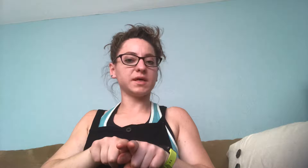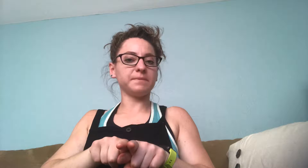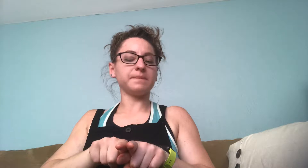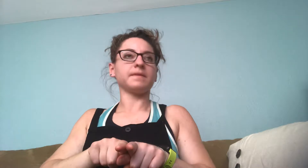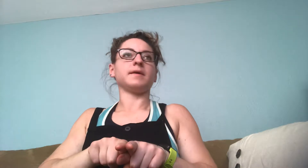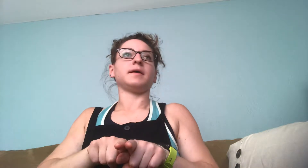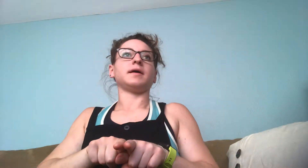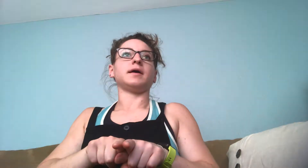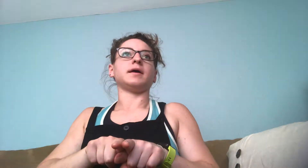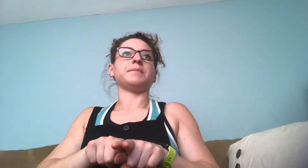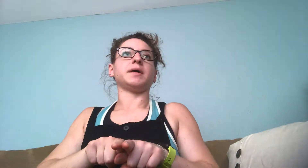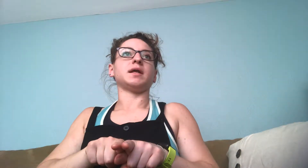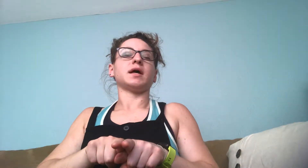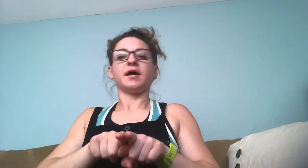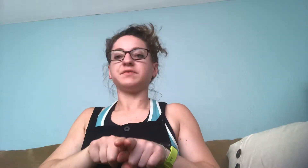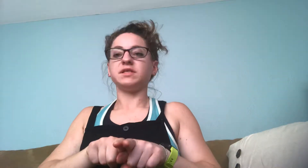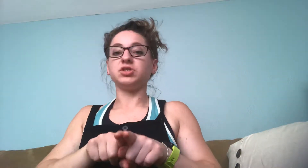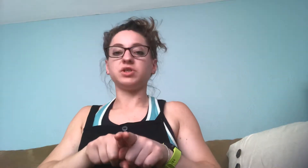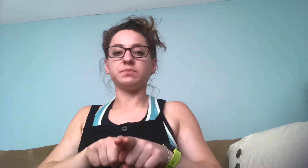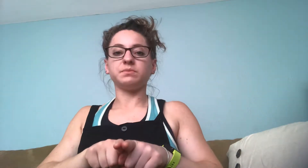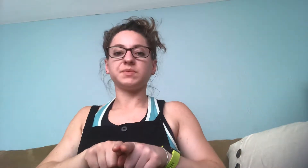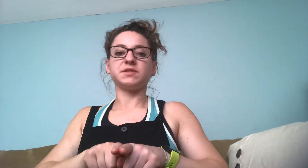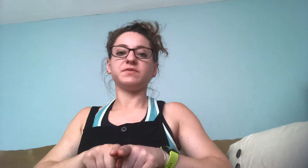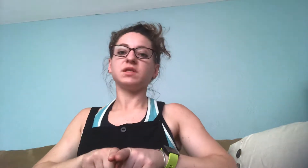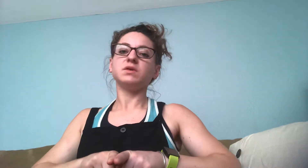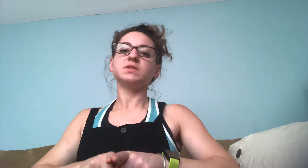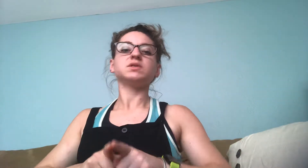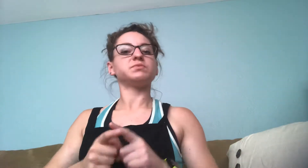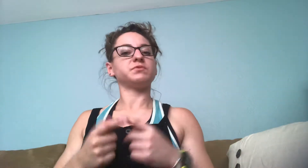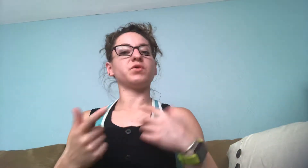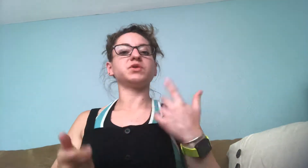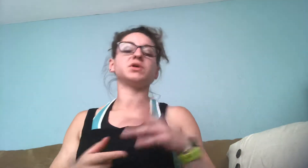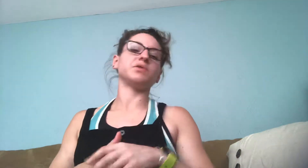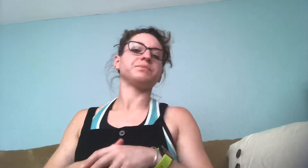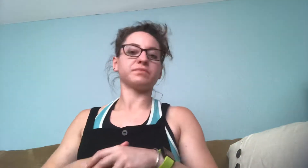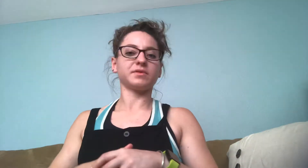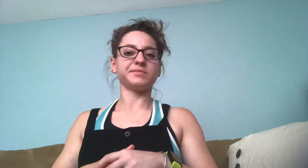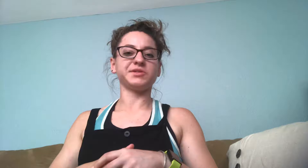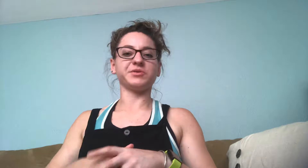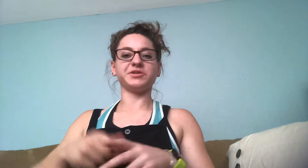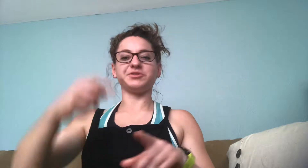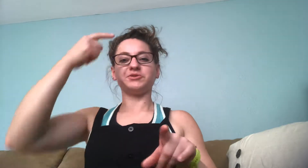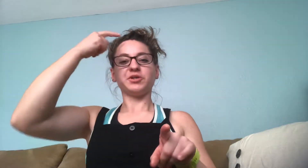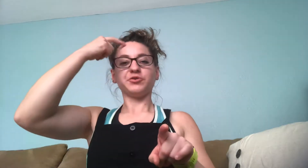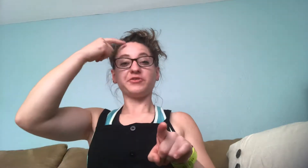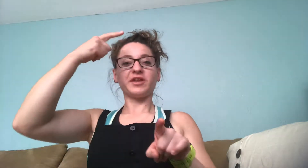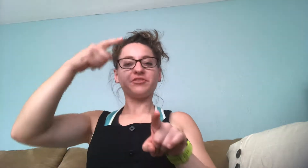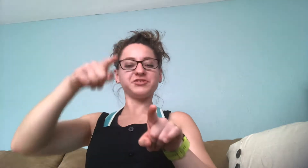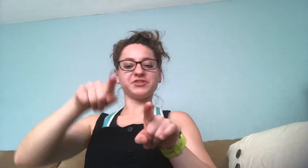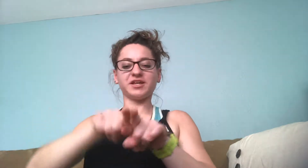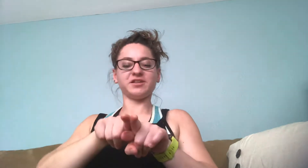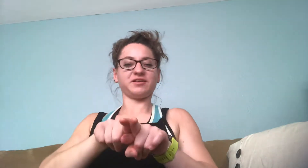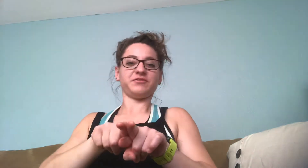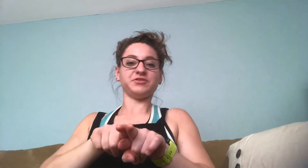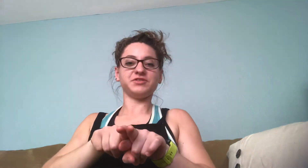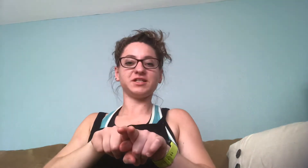sign. But I have seen Jim specifically use it before, so I'm just going to throw that out there so that if you do see